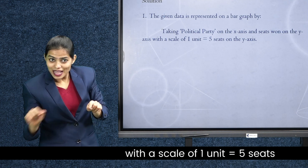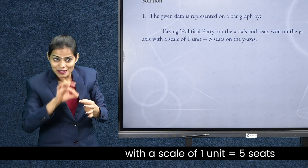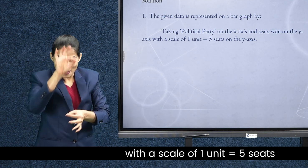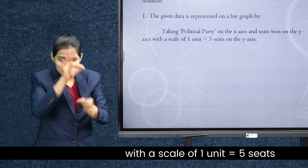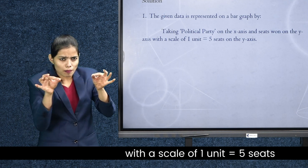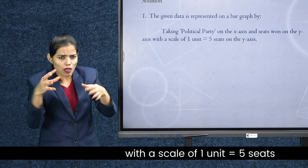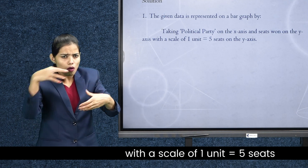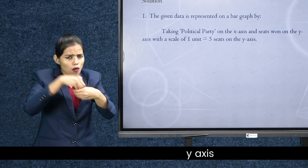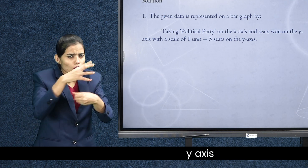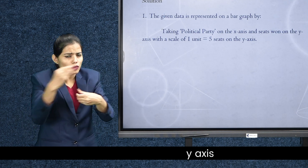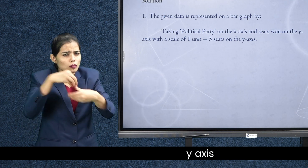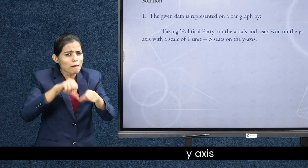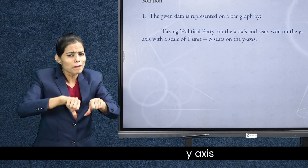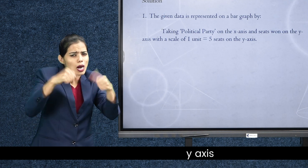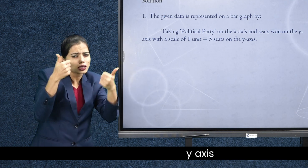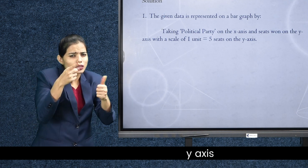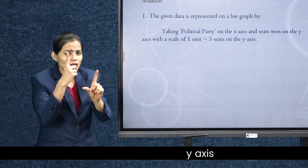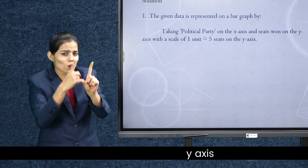5 seats on the y-axis.